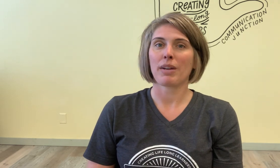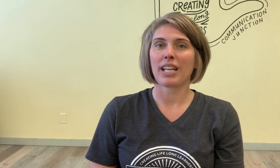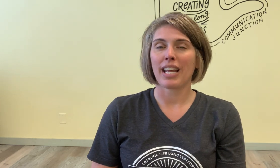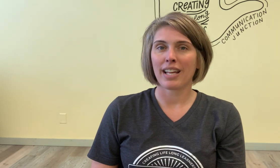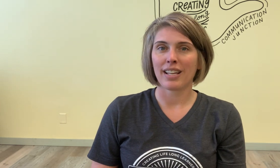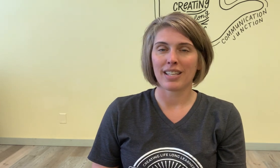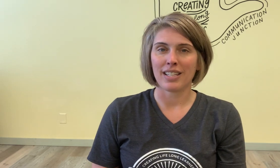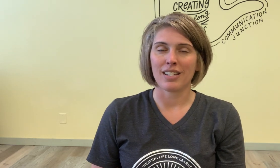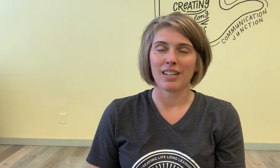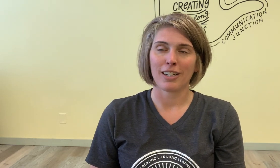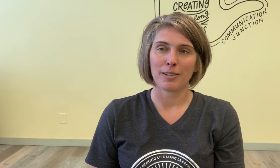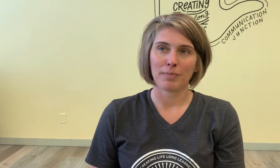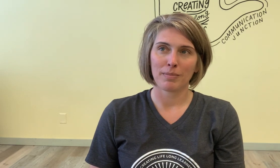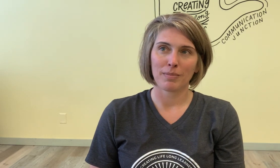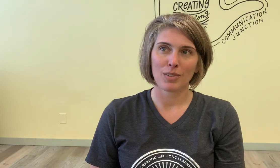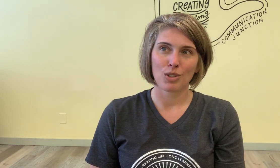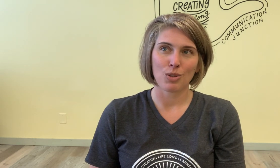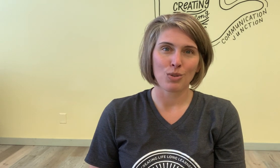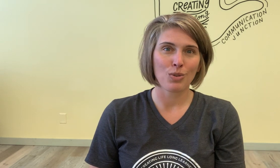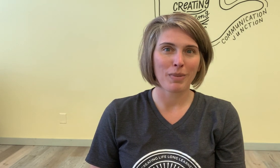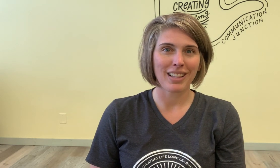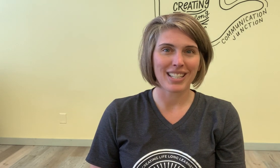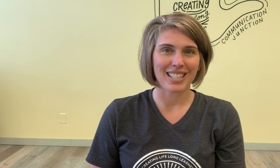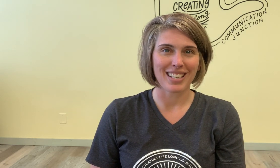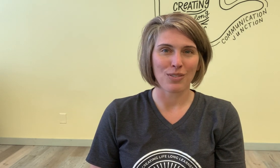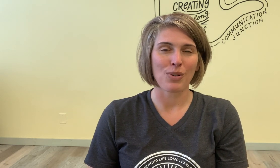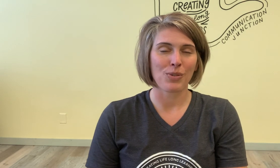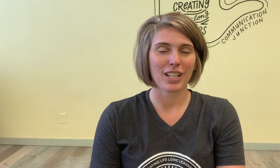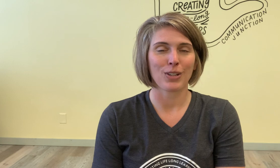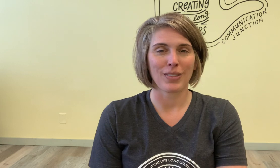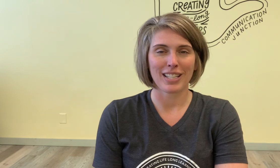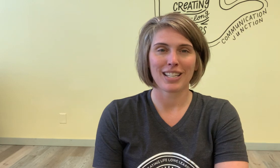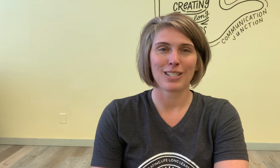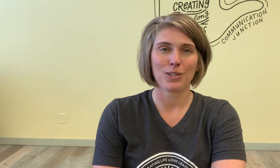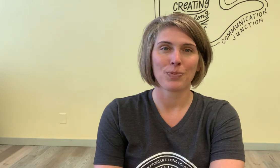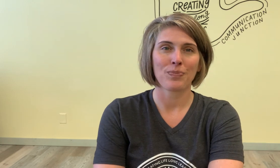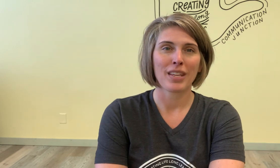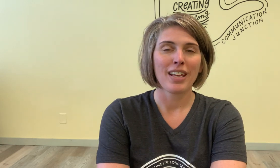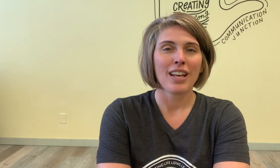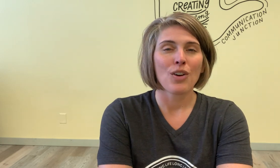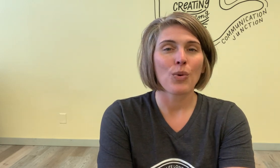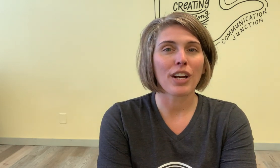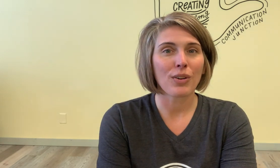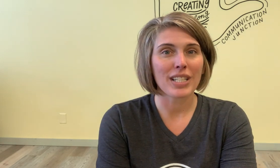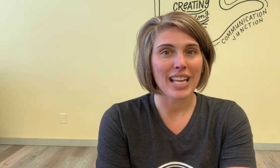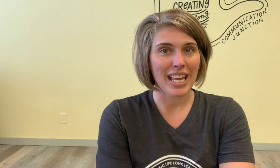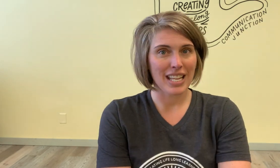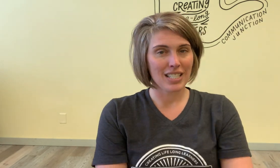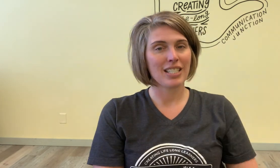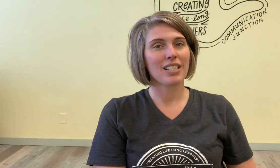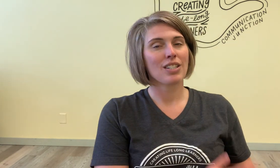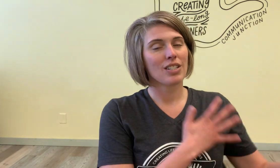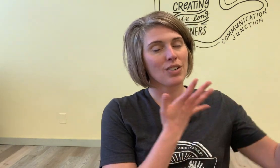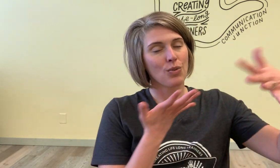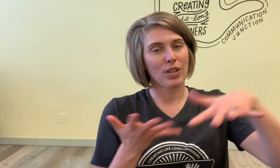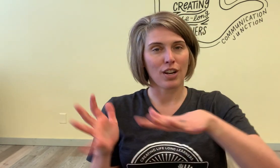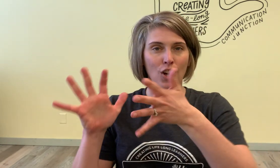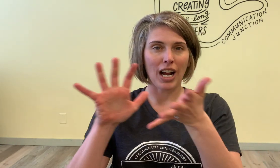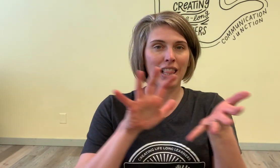I can add that in to my lesson and we can learn that sign too. We are going to end with our I